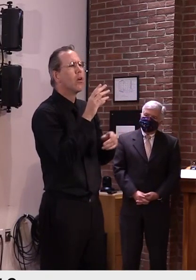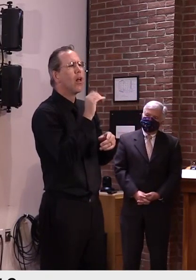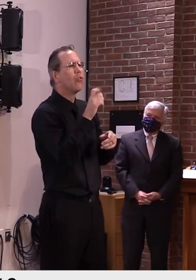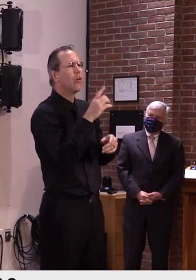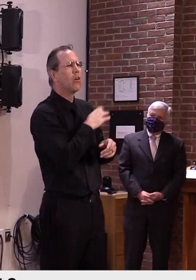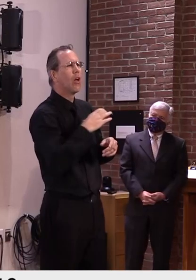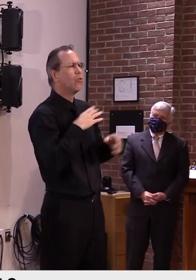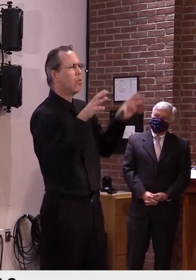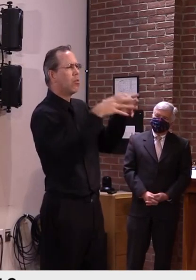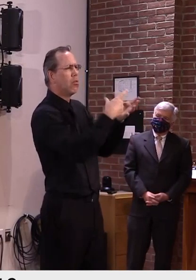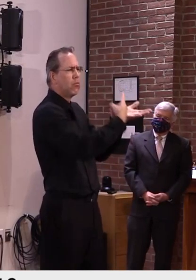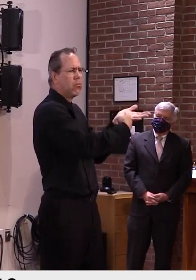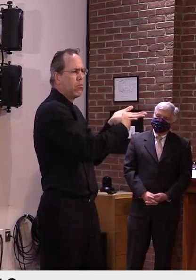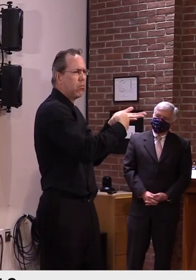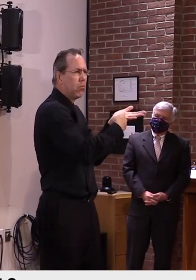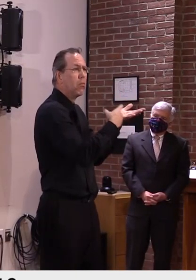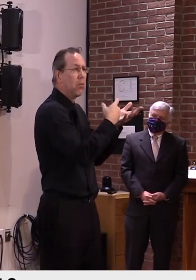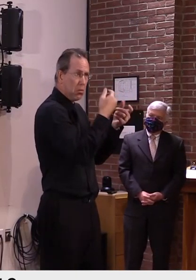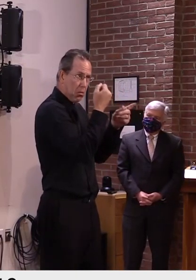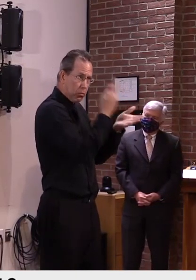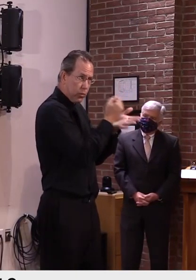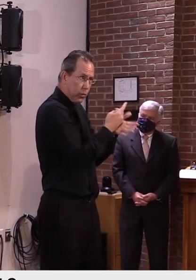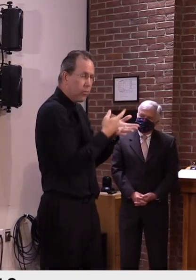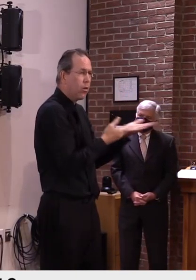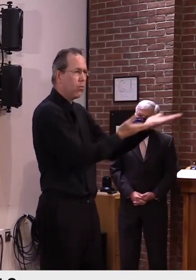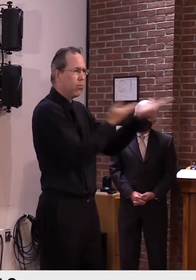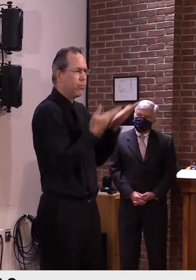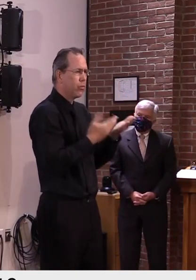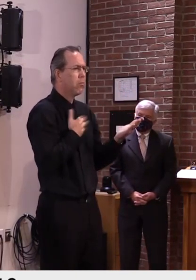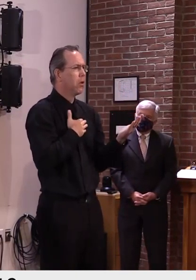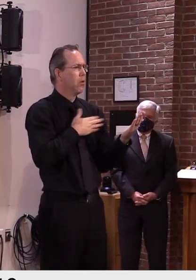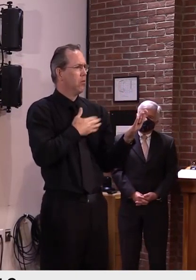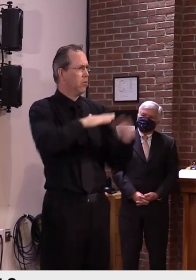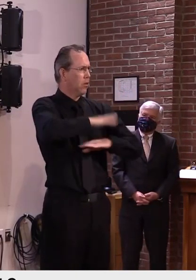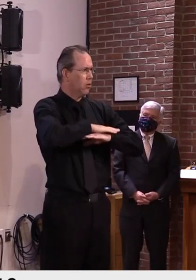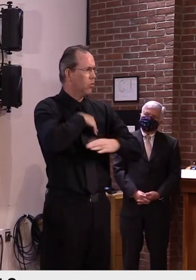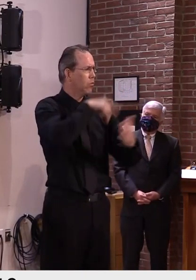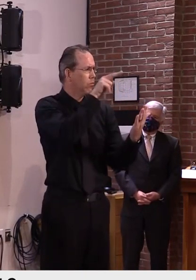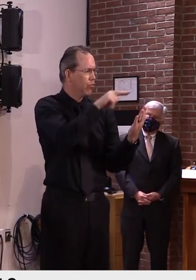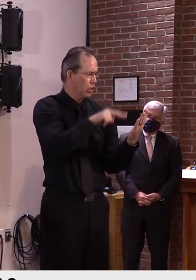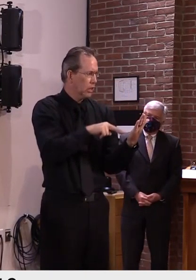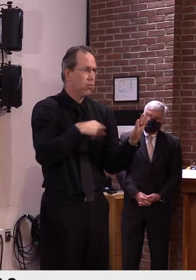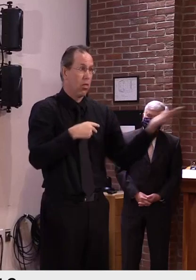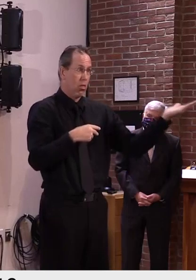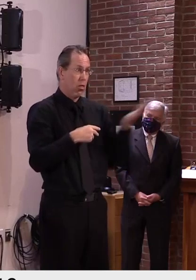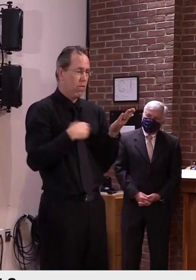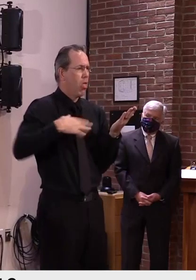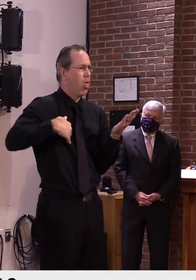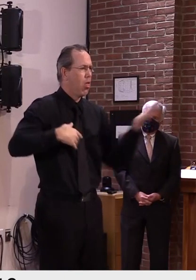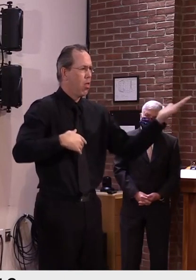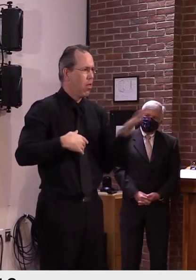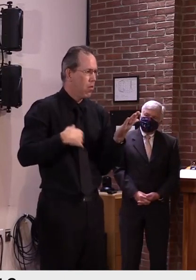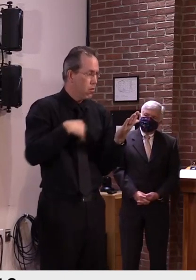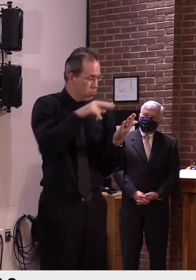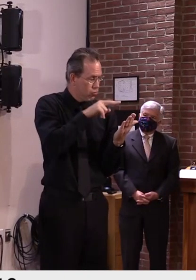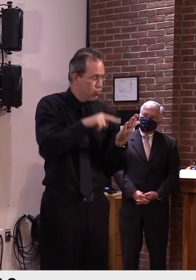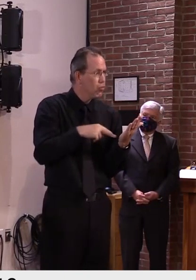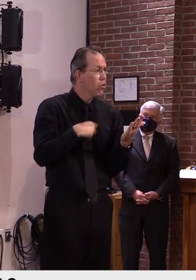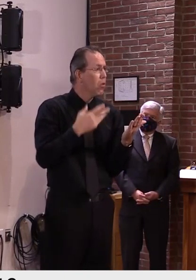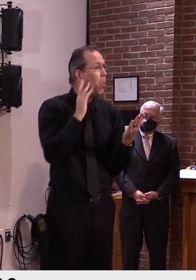look that over as well. So I don't know when we'll get the bill, but we'll take a look. We'll reflect on all